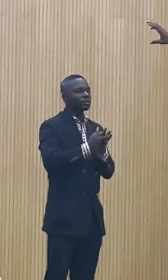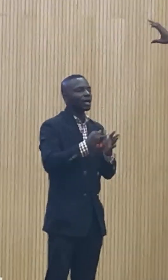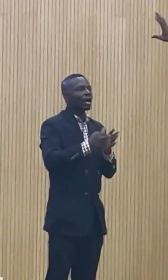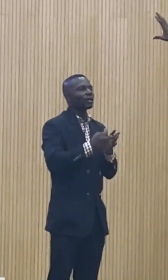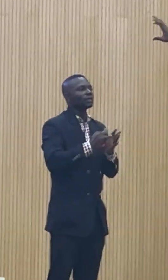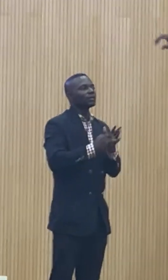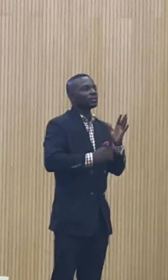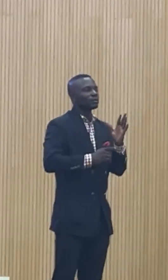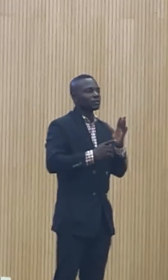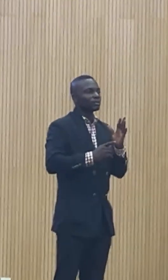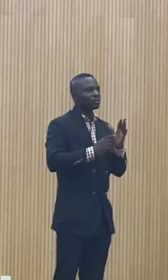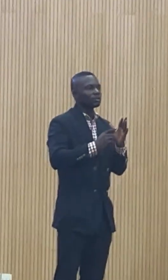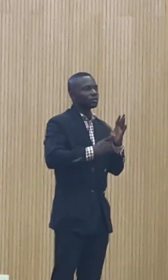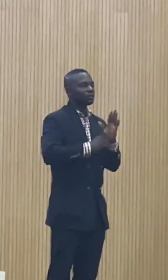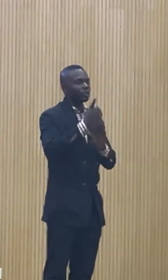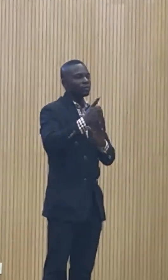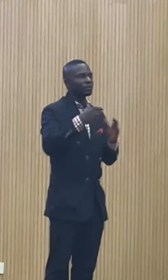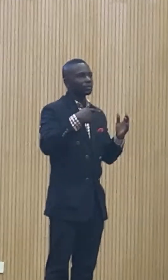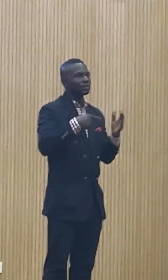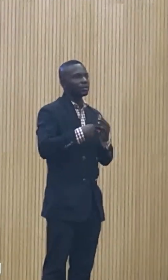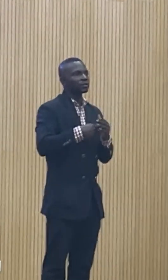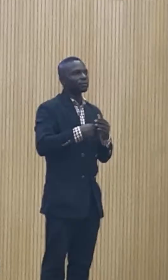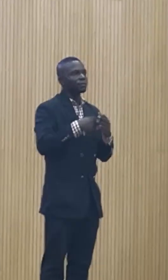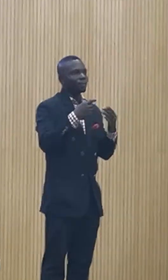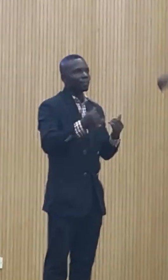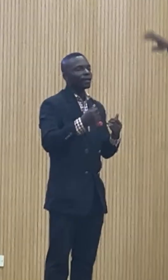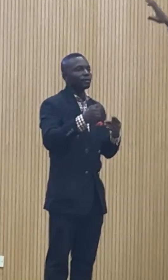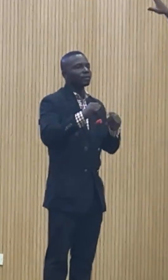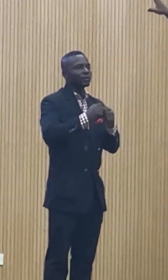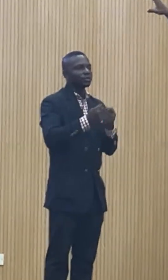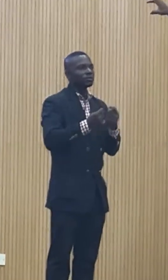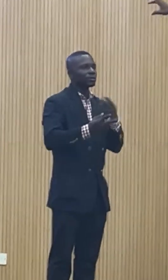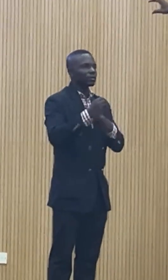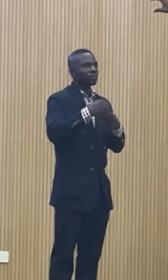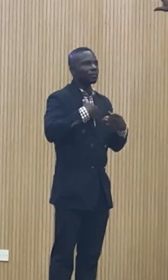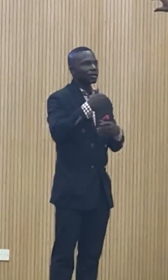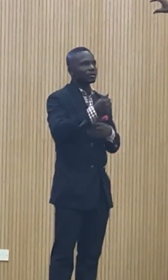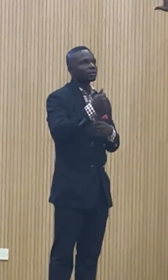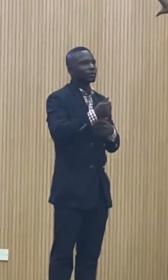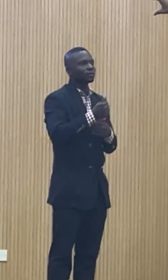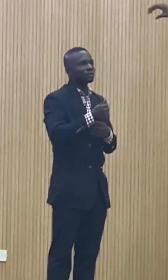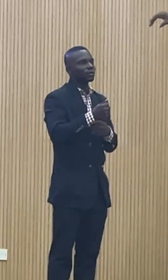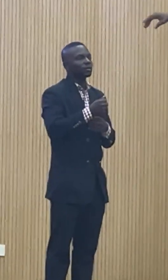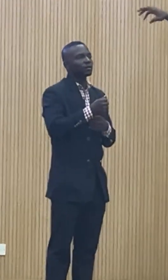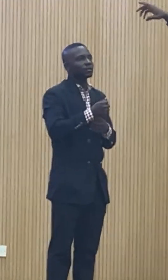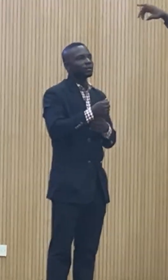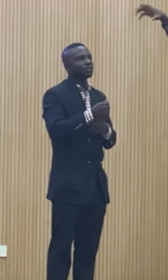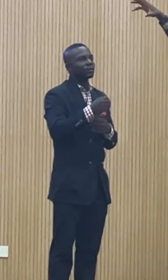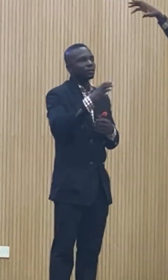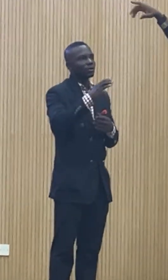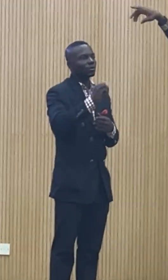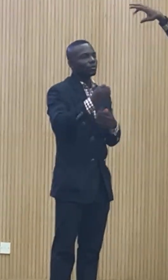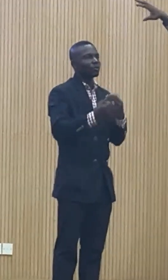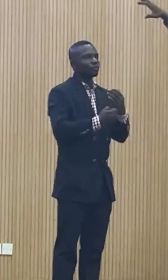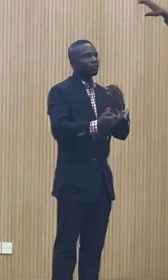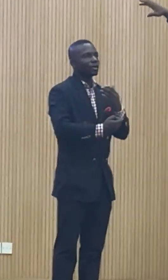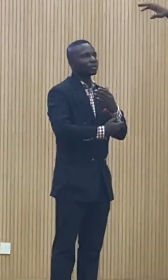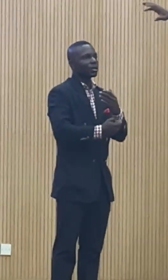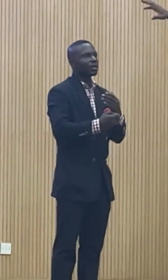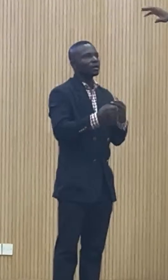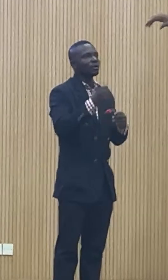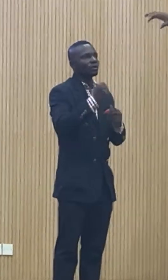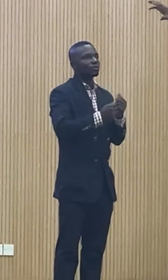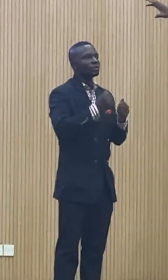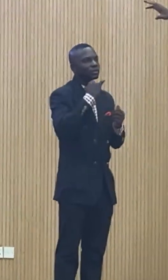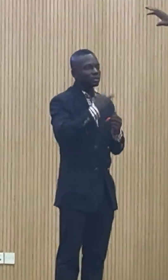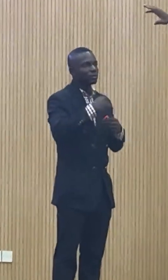AI technology, let me do that quickly. Now, the team comprises of myself, Muslev, the co-founder of Molonia Favor, which is